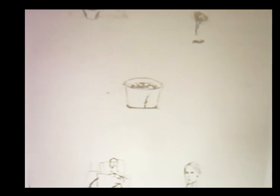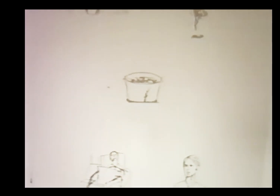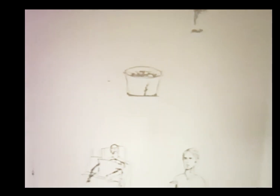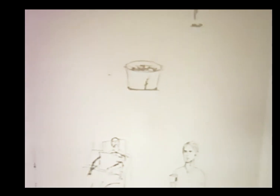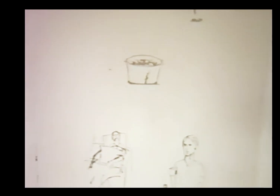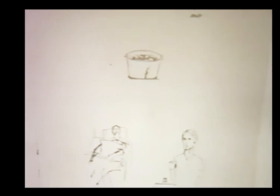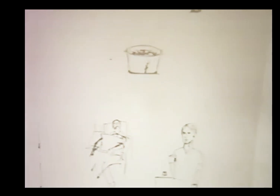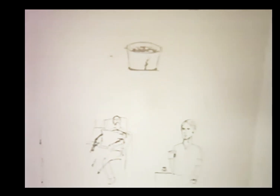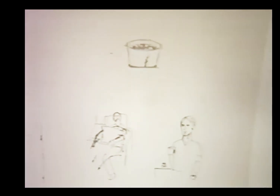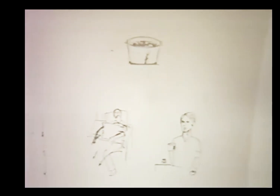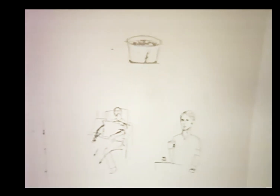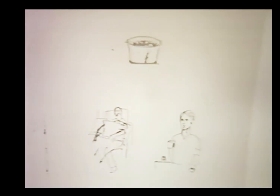Okay, let me show another one.